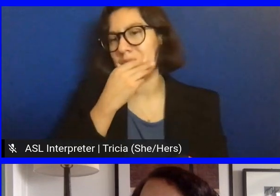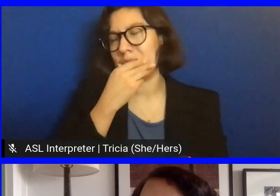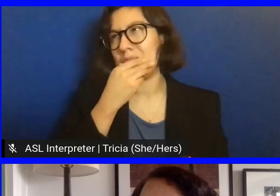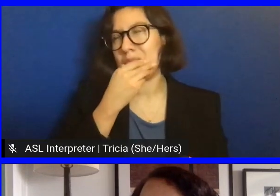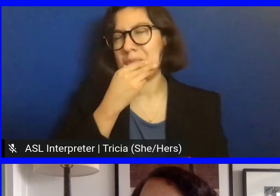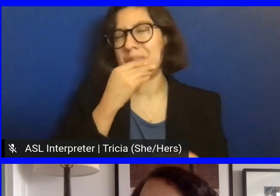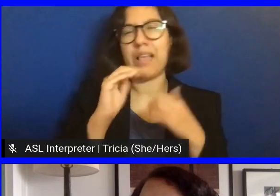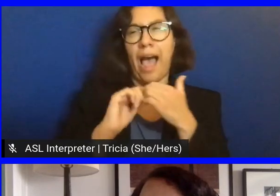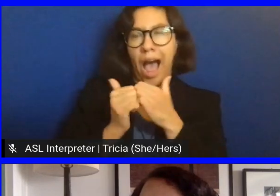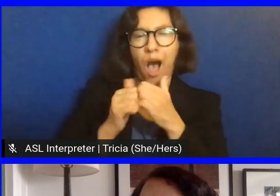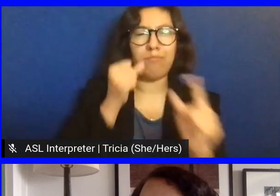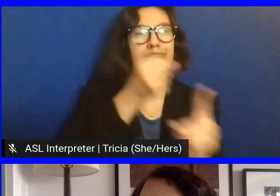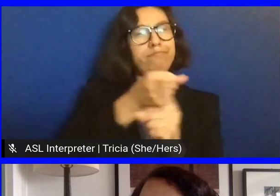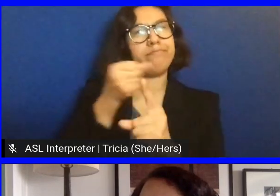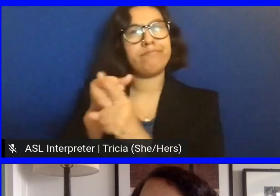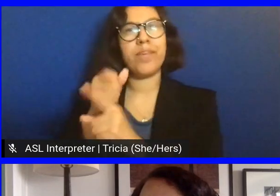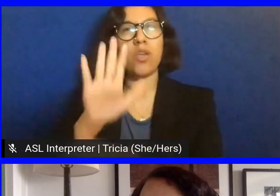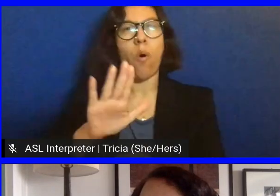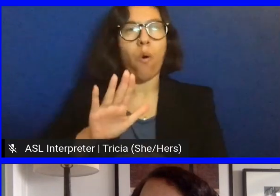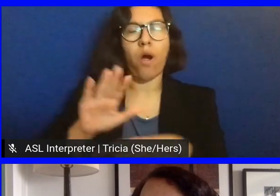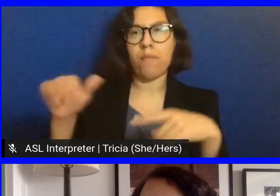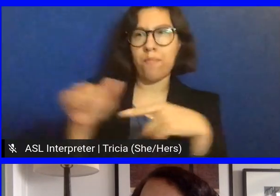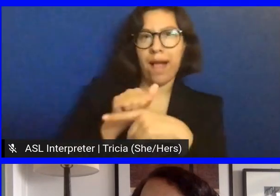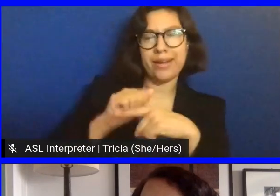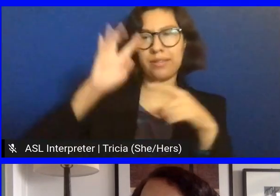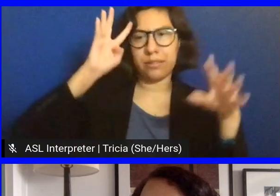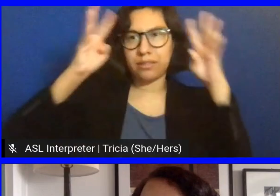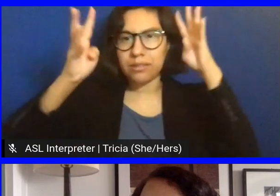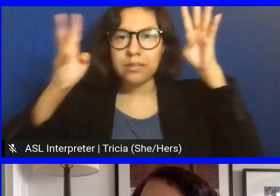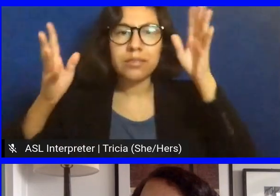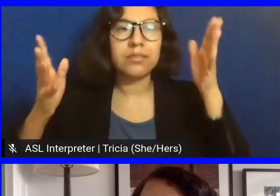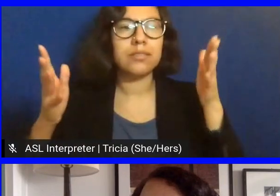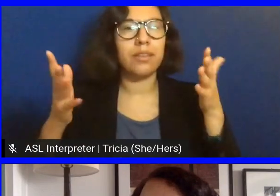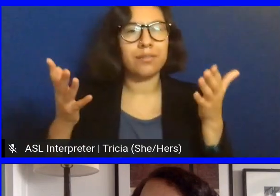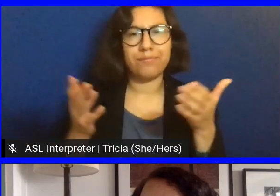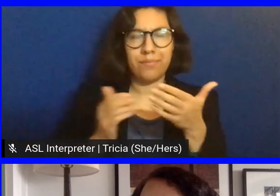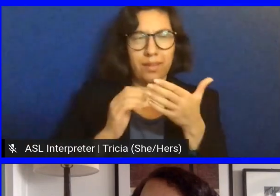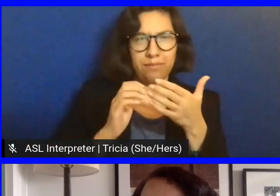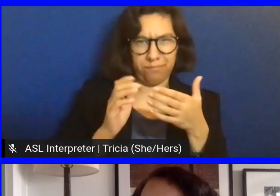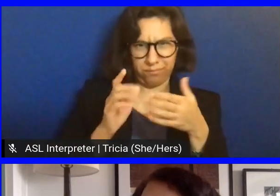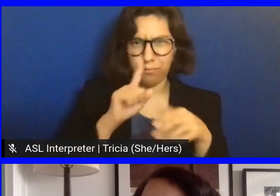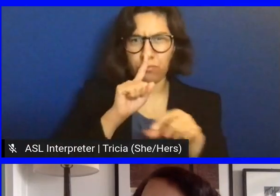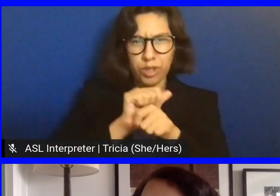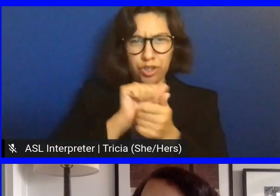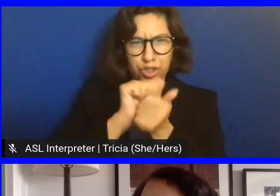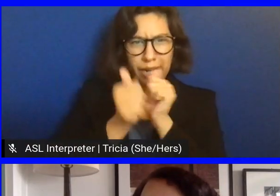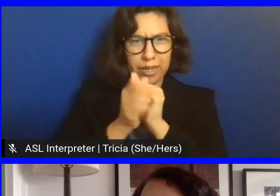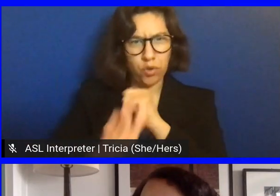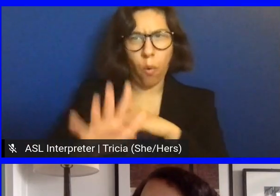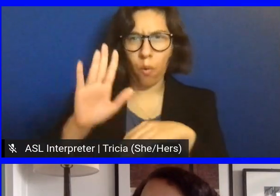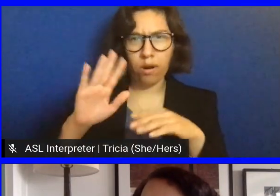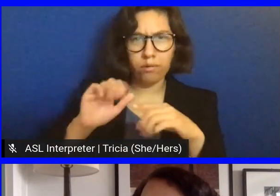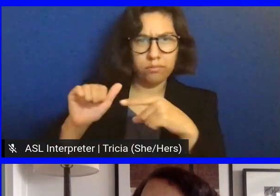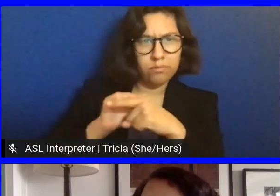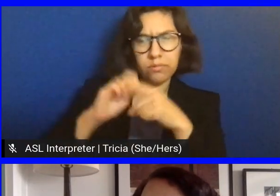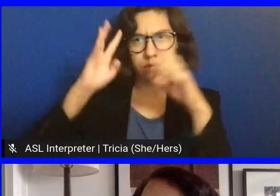You know, how has this affected your creative practice? How are you, has it changed your creative practice?